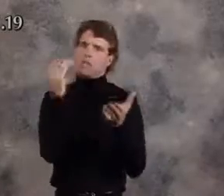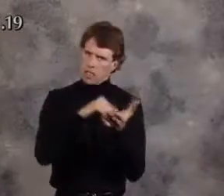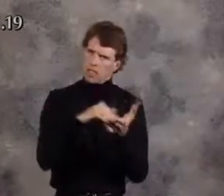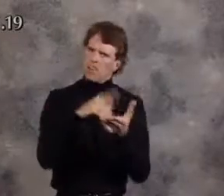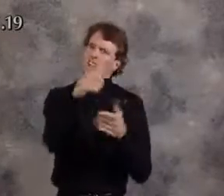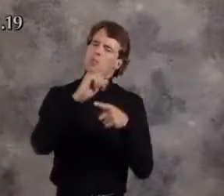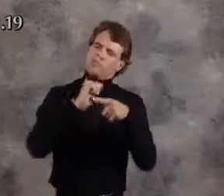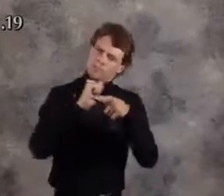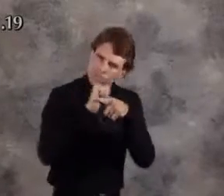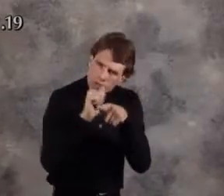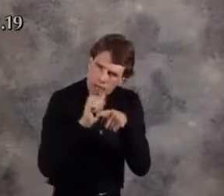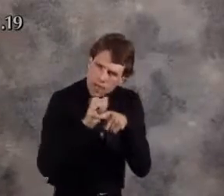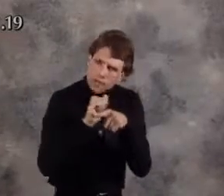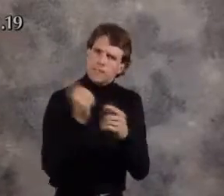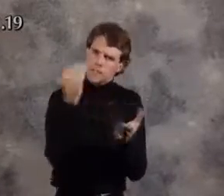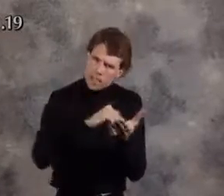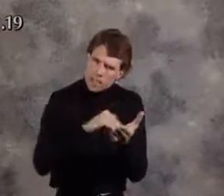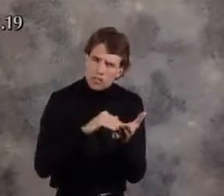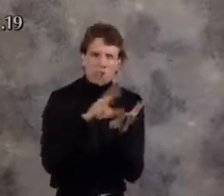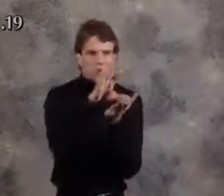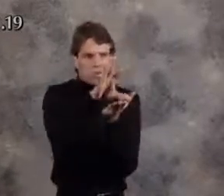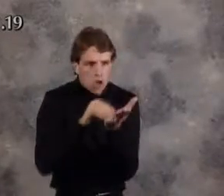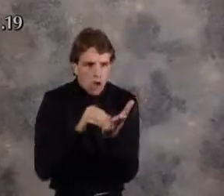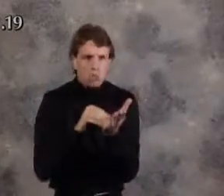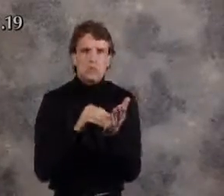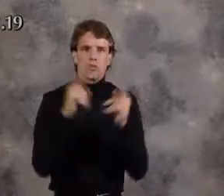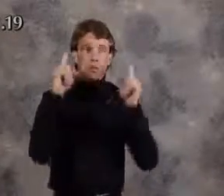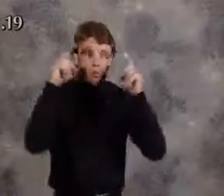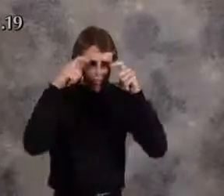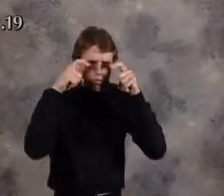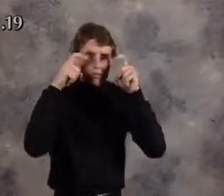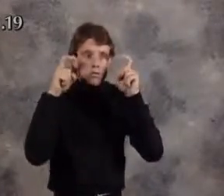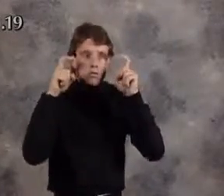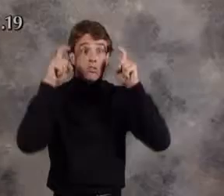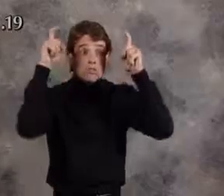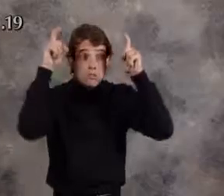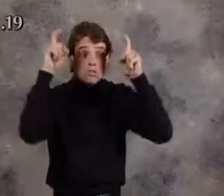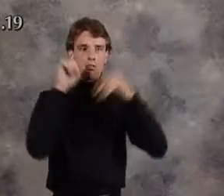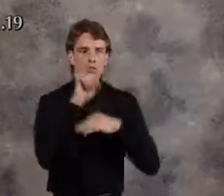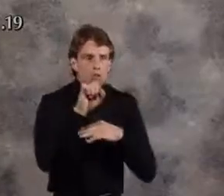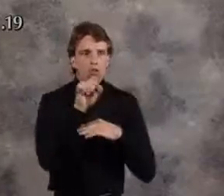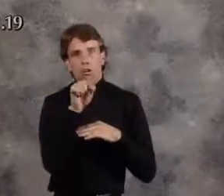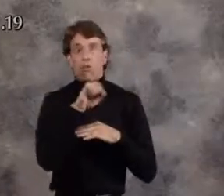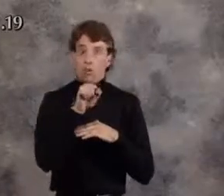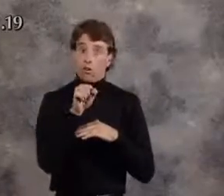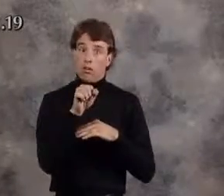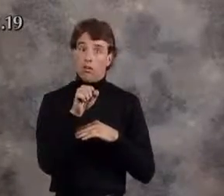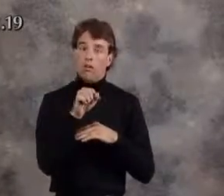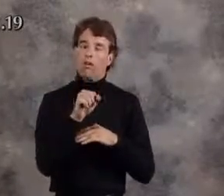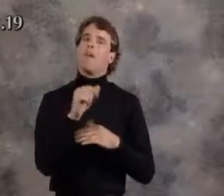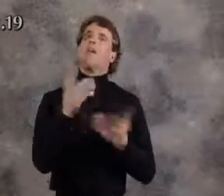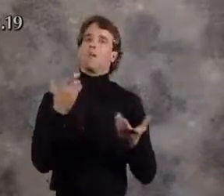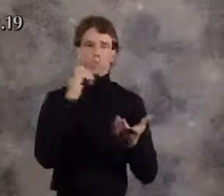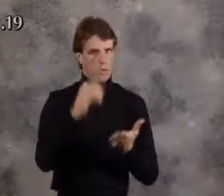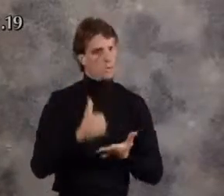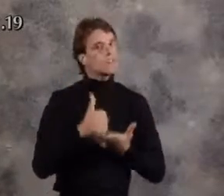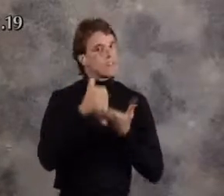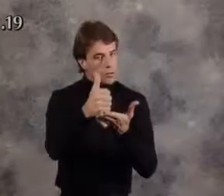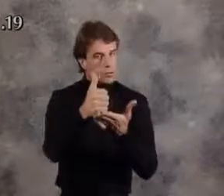and watch it again, this time practicing facial expression and head positioning.